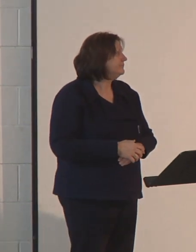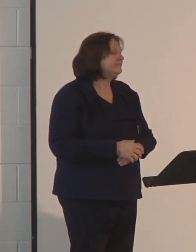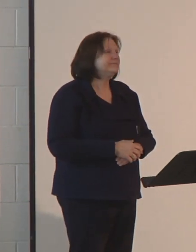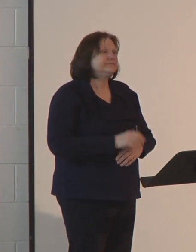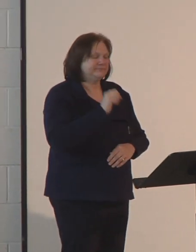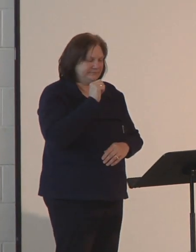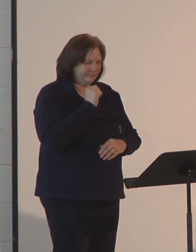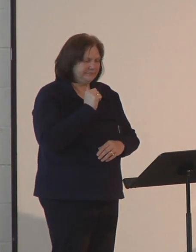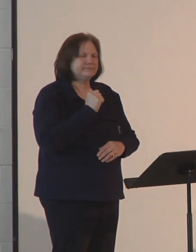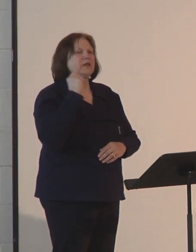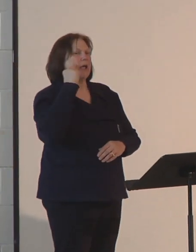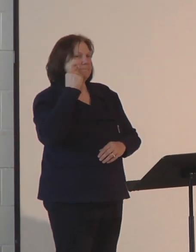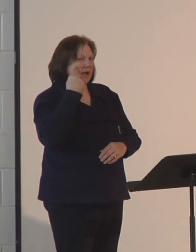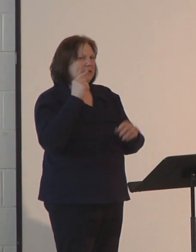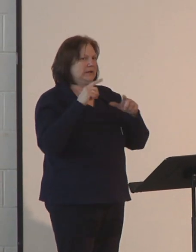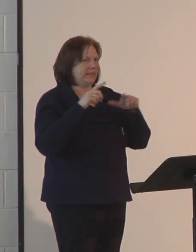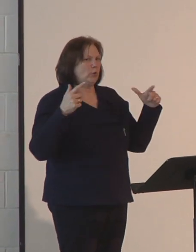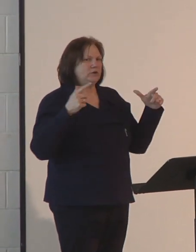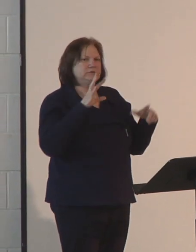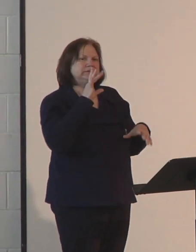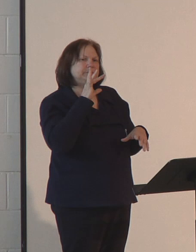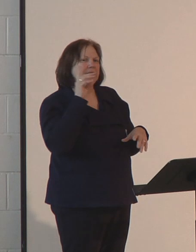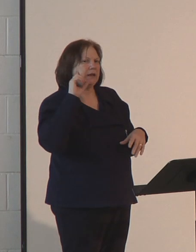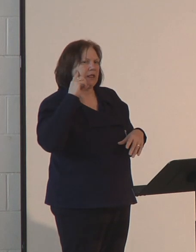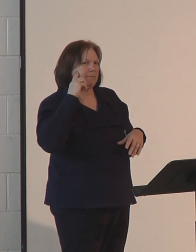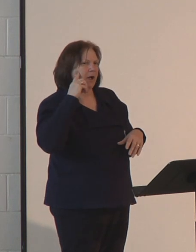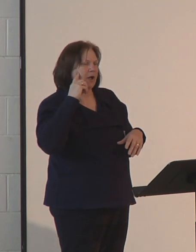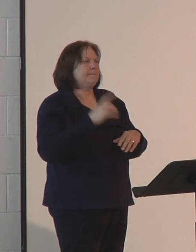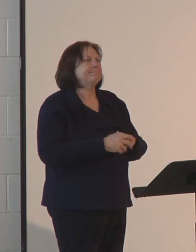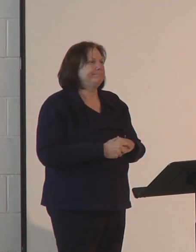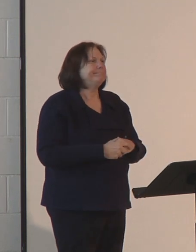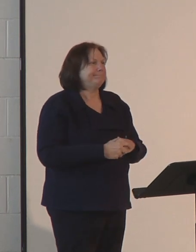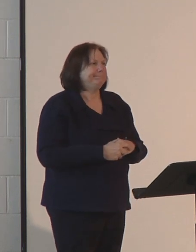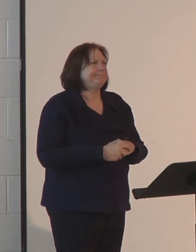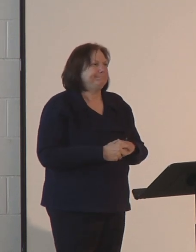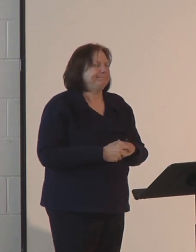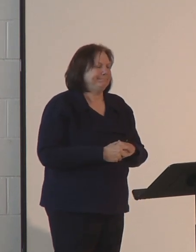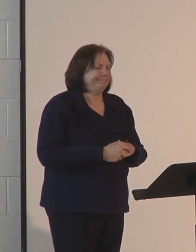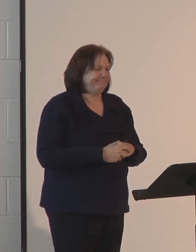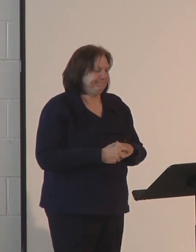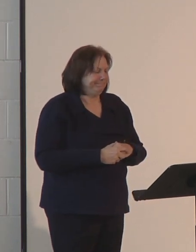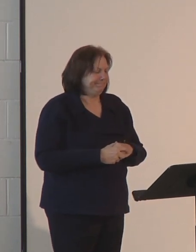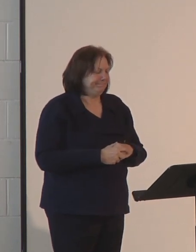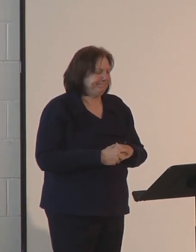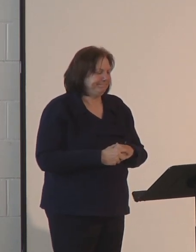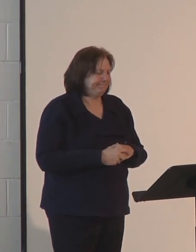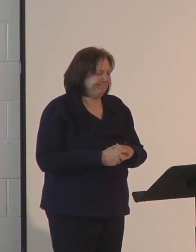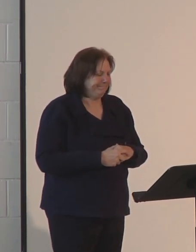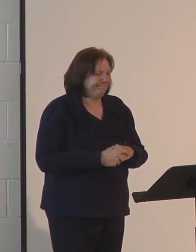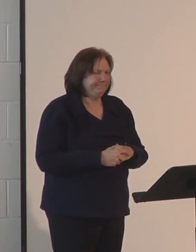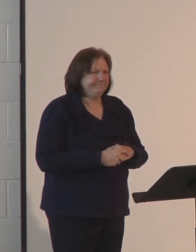Equal Vika, equal Hmong vi hai tia pem wei cho parents ya hono te jao ne ya chita to ku hai lu an ki ta ta